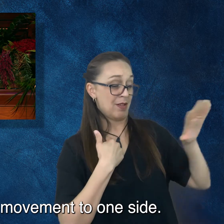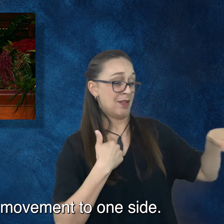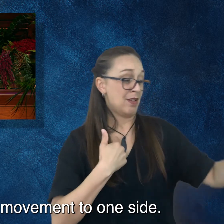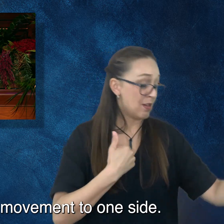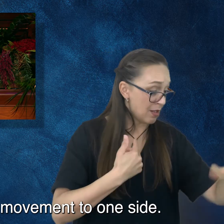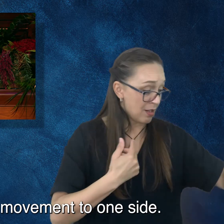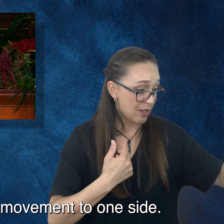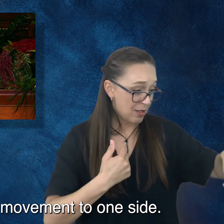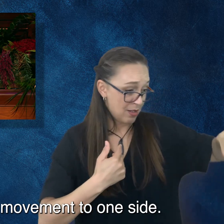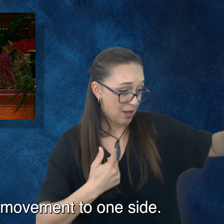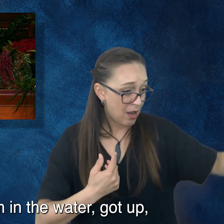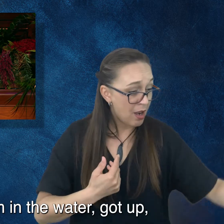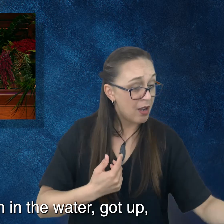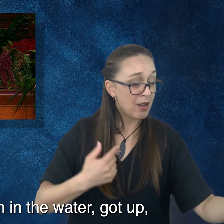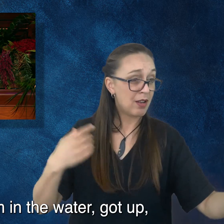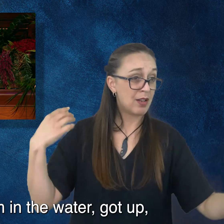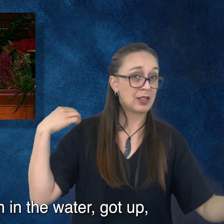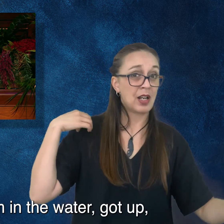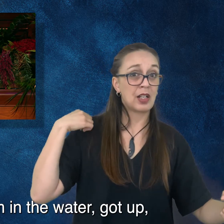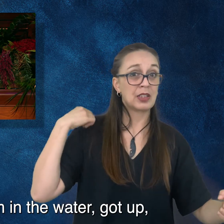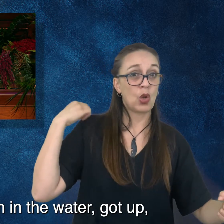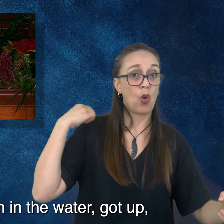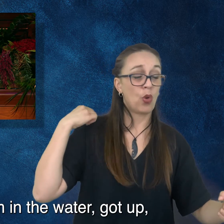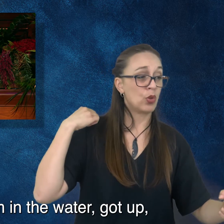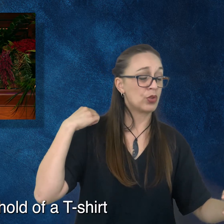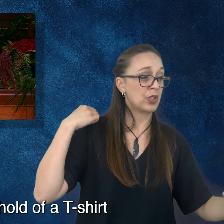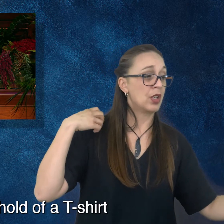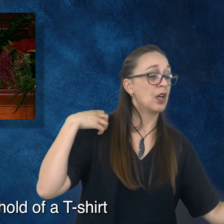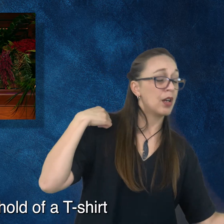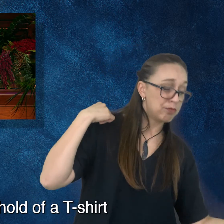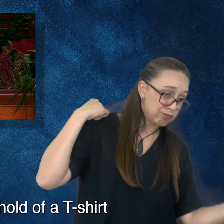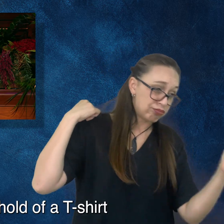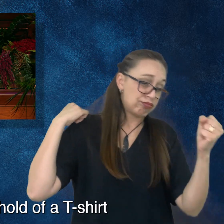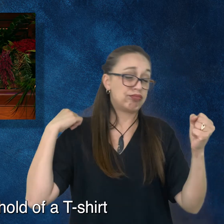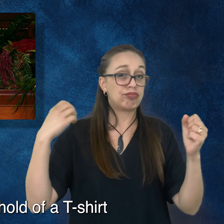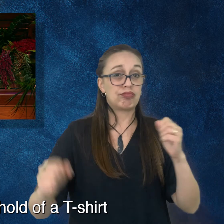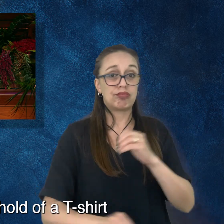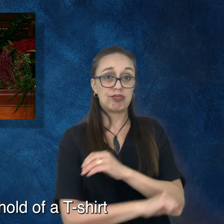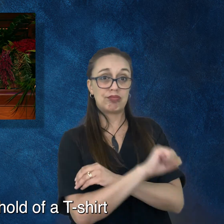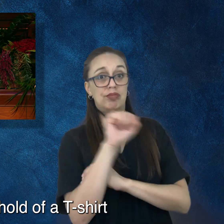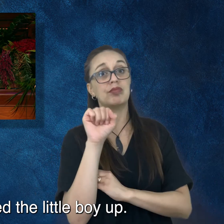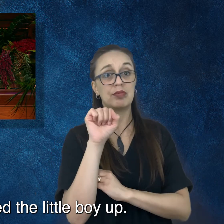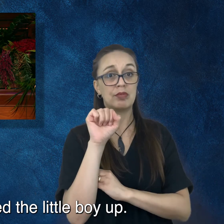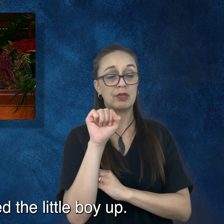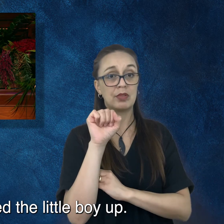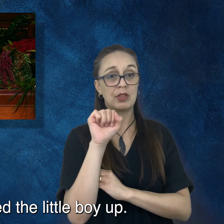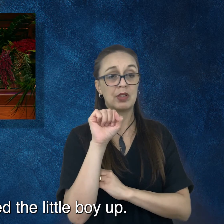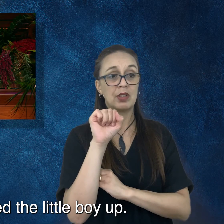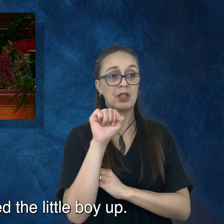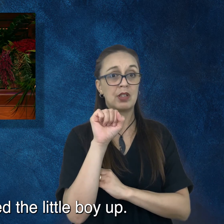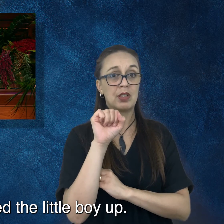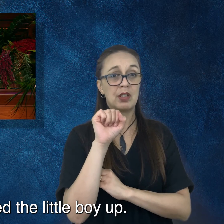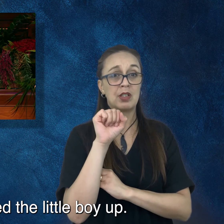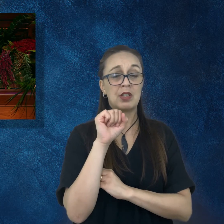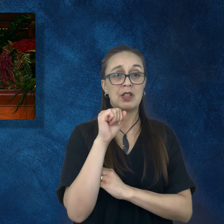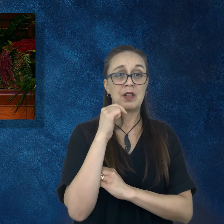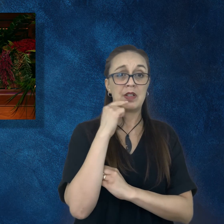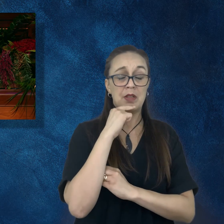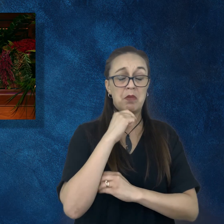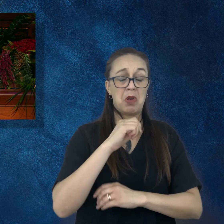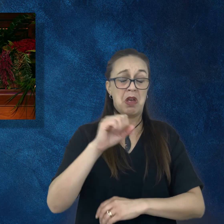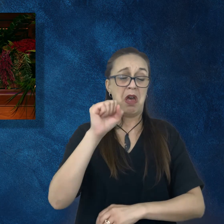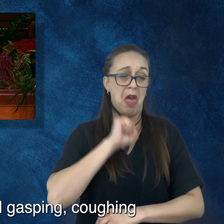I sensed movement to one side. I put my arm in the water, got a hold of a t-shirt, and pulled the little boy up.